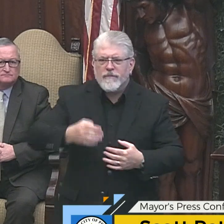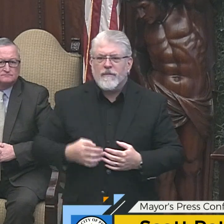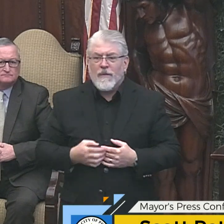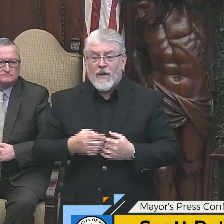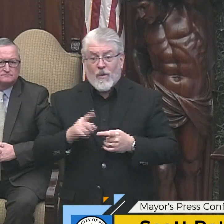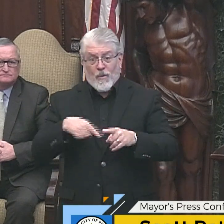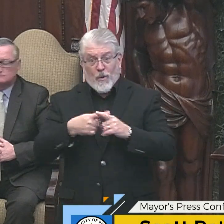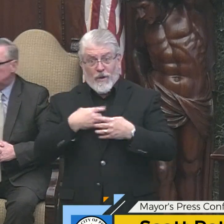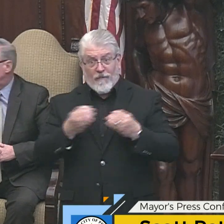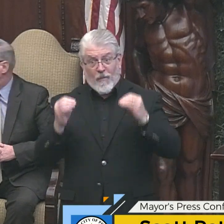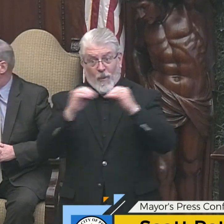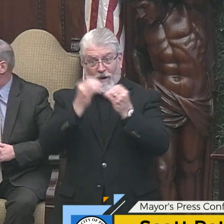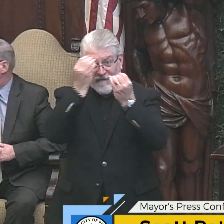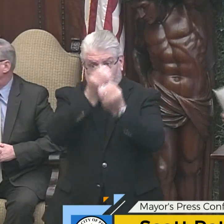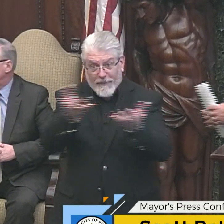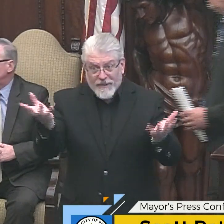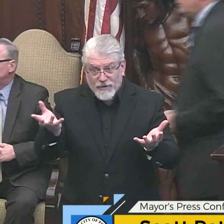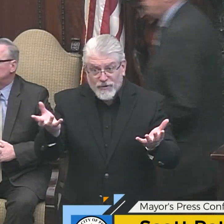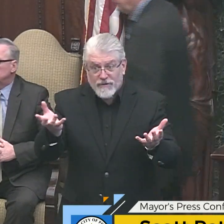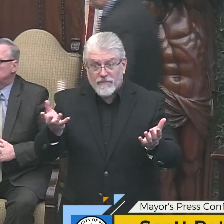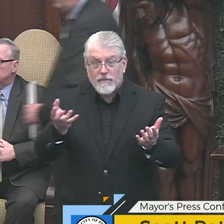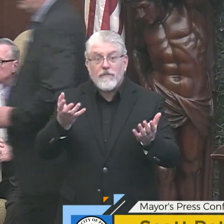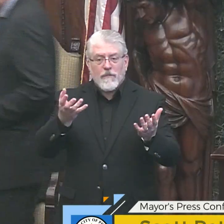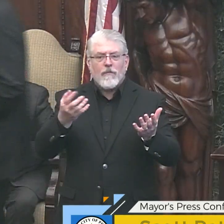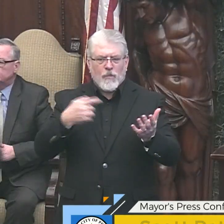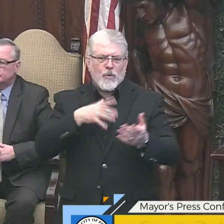presentation. Thank you.